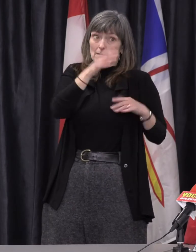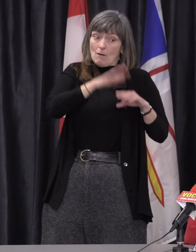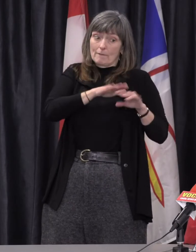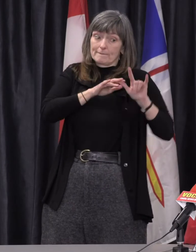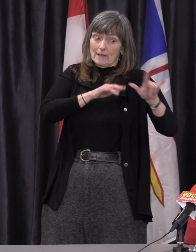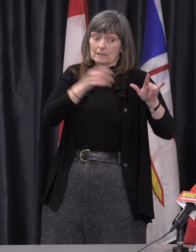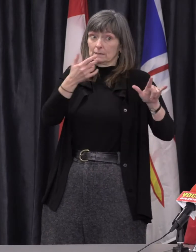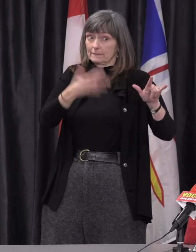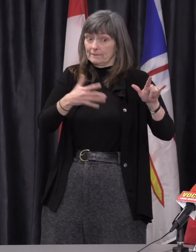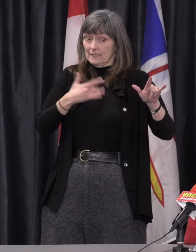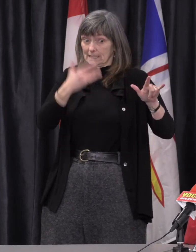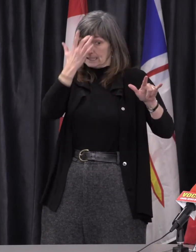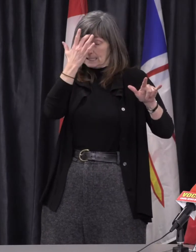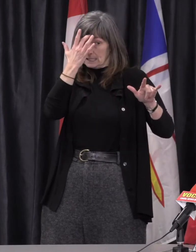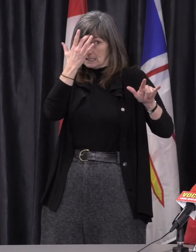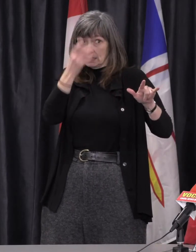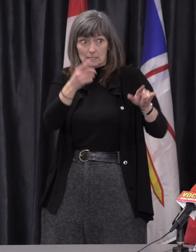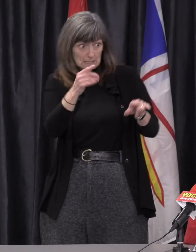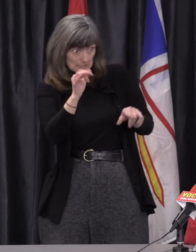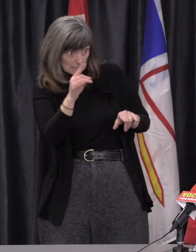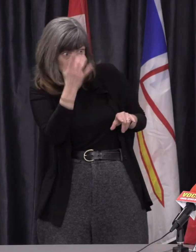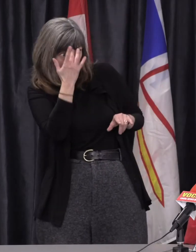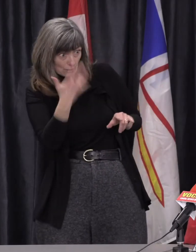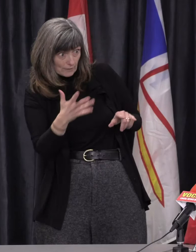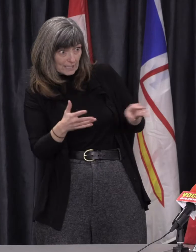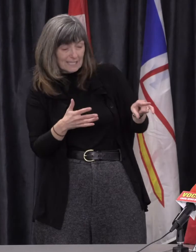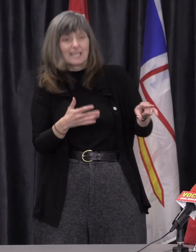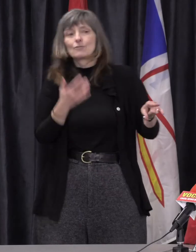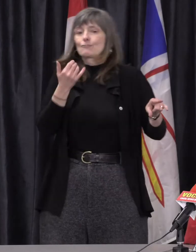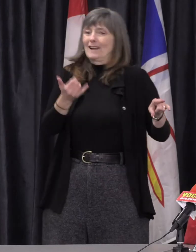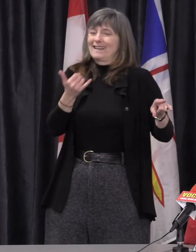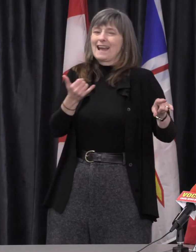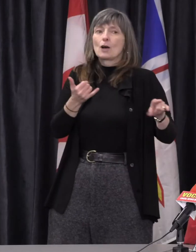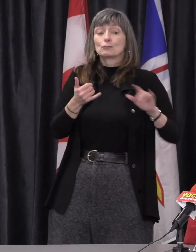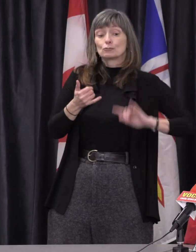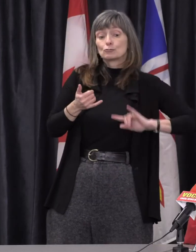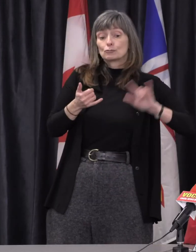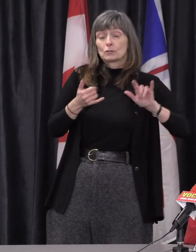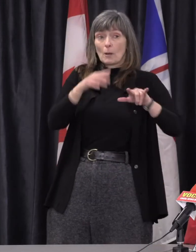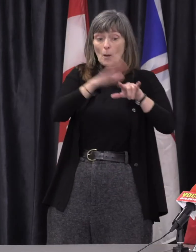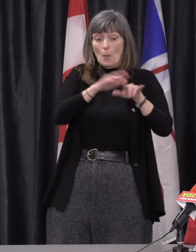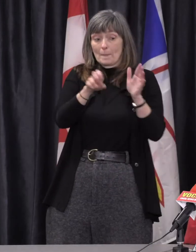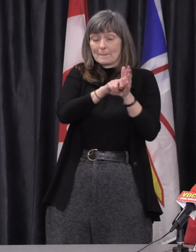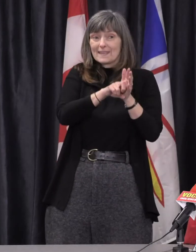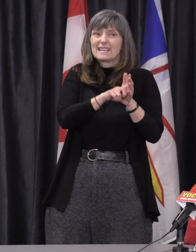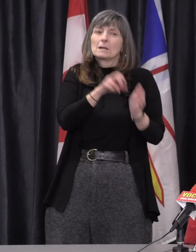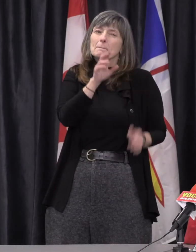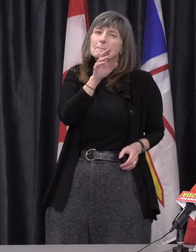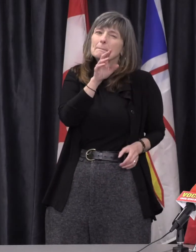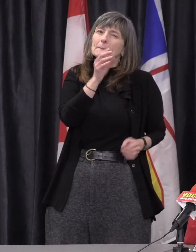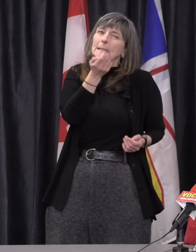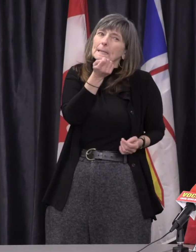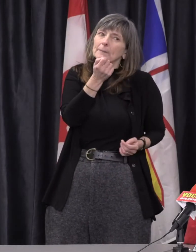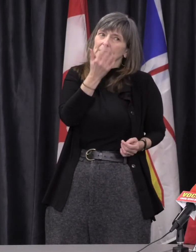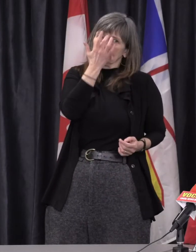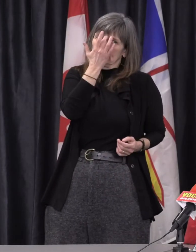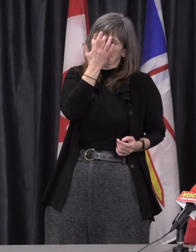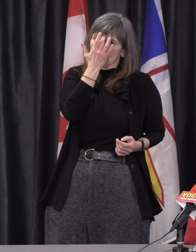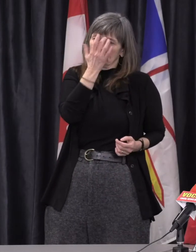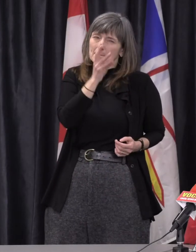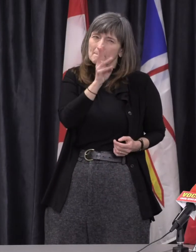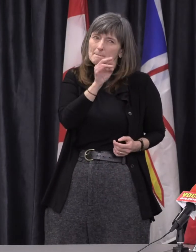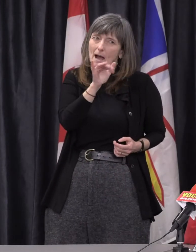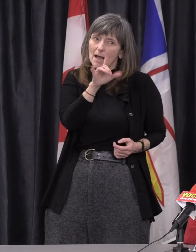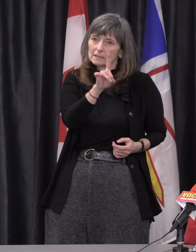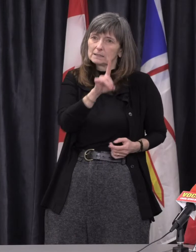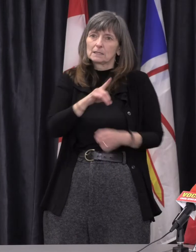So as far as I know right now, the person had some mild symptoms when they traveled, so that process is ongoing, that contact tracing process. Can you explain the